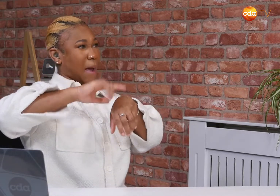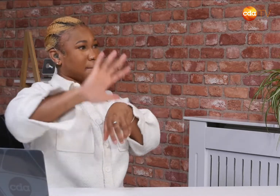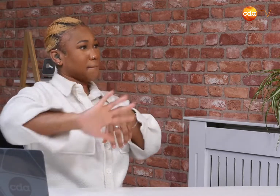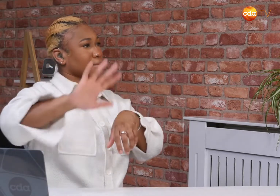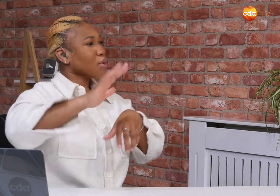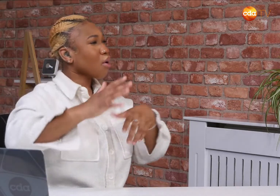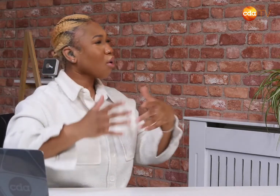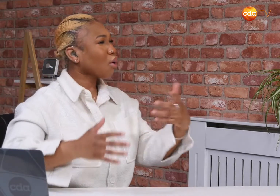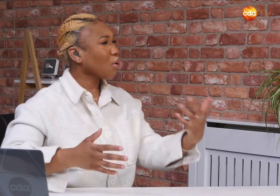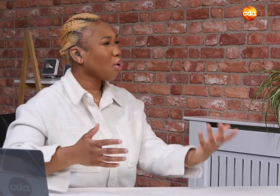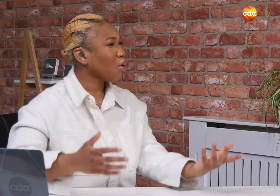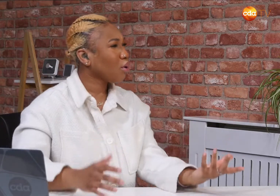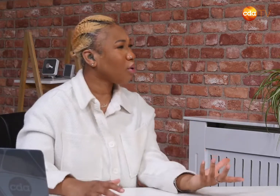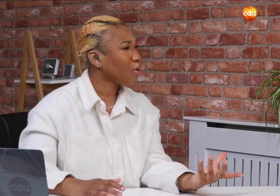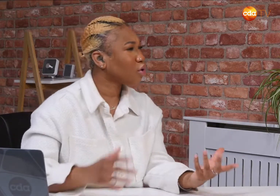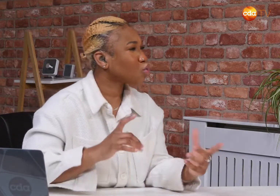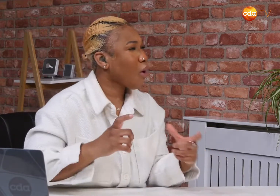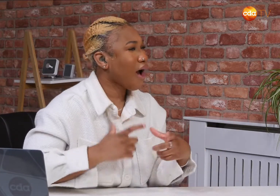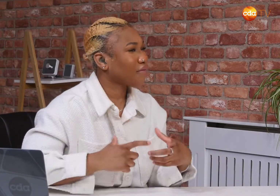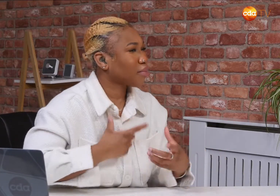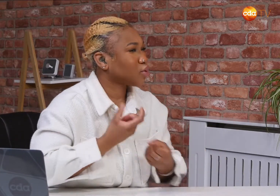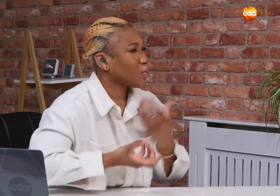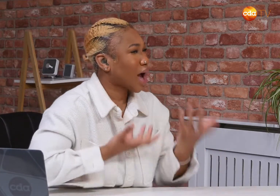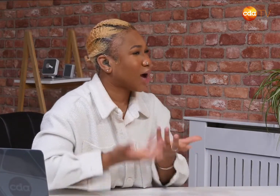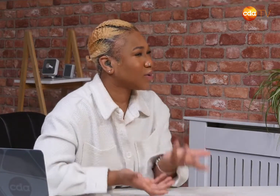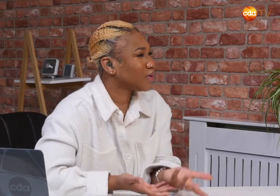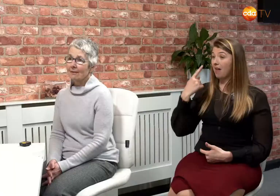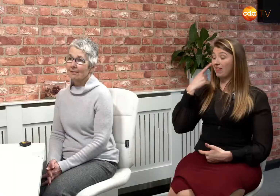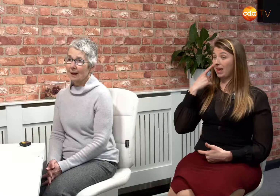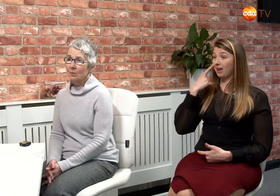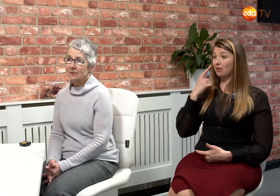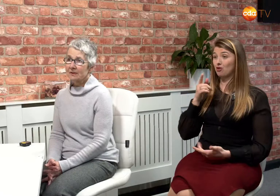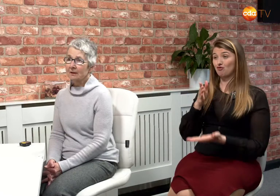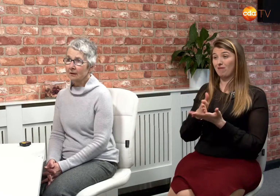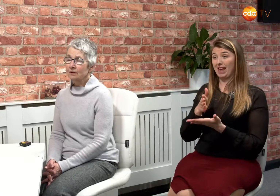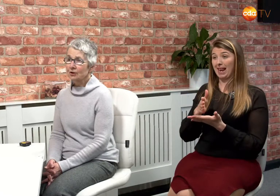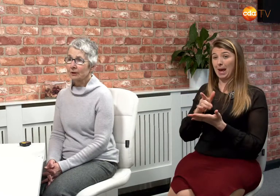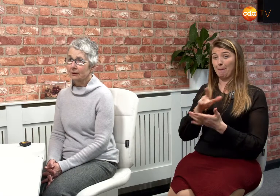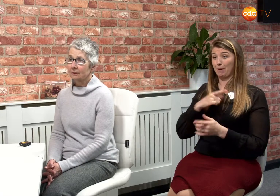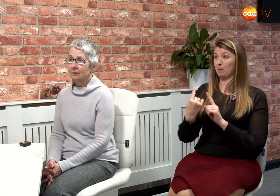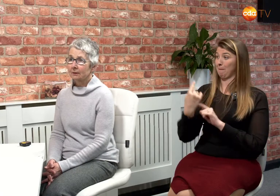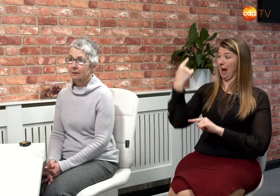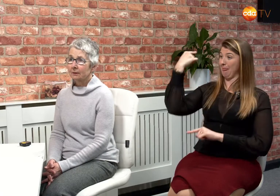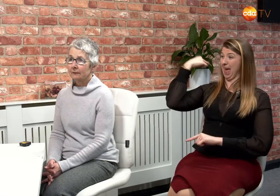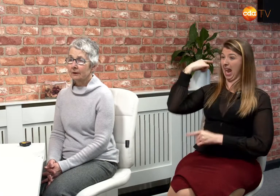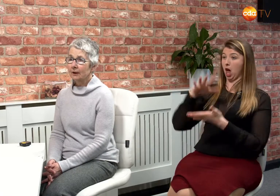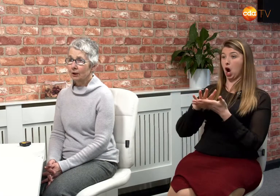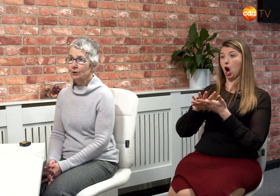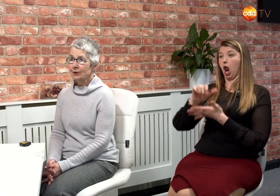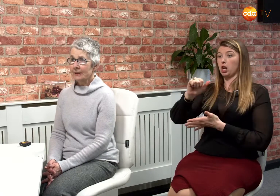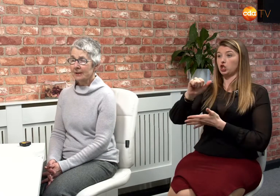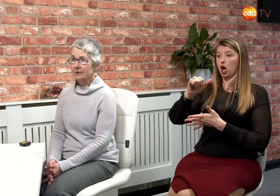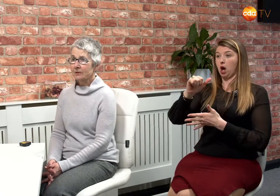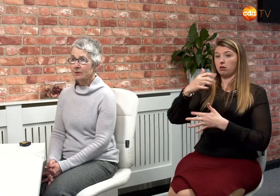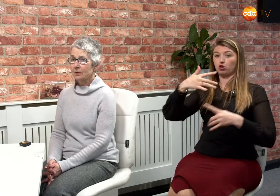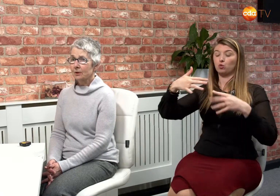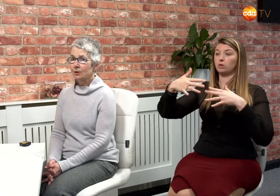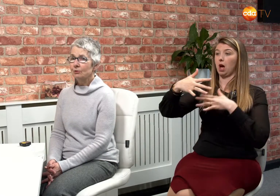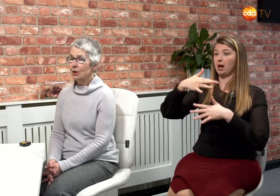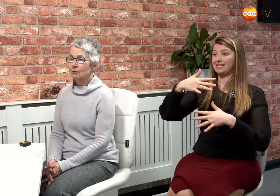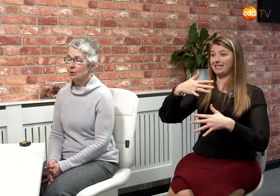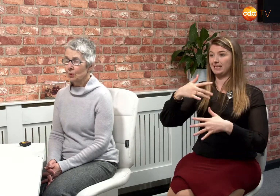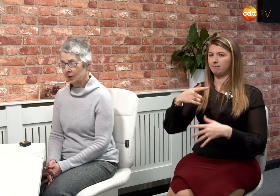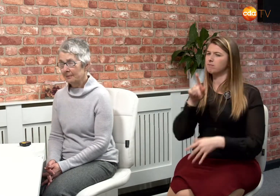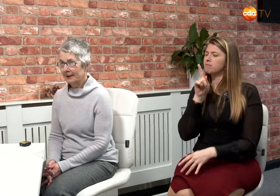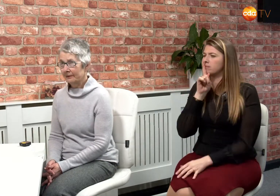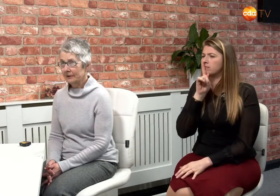education previously? No. Was it their age? Or? I think it's because that was the culture. The culture is